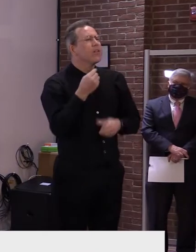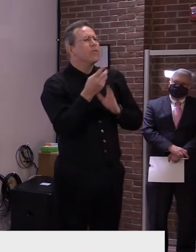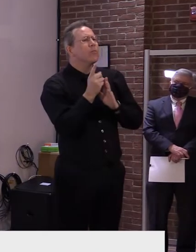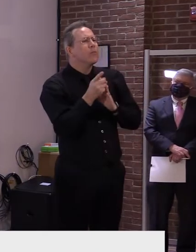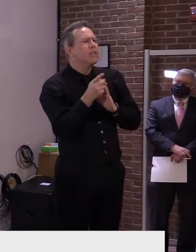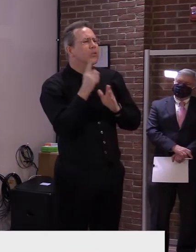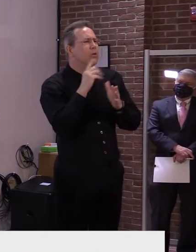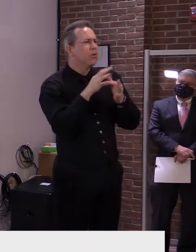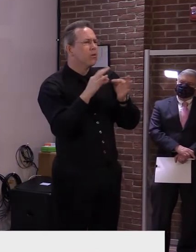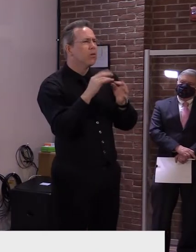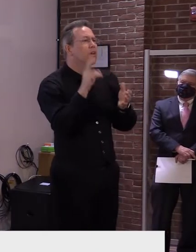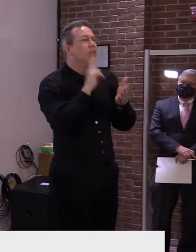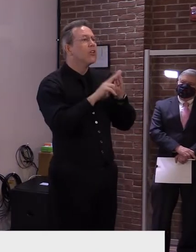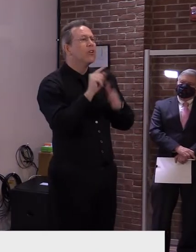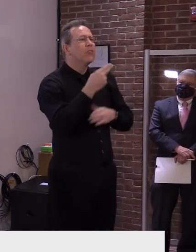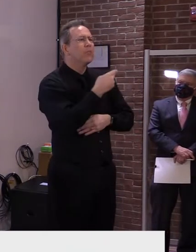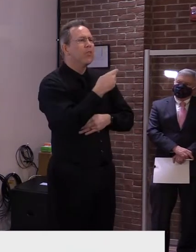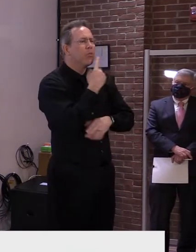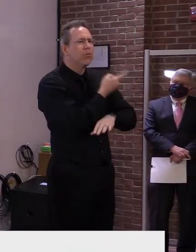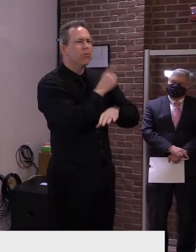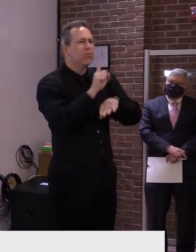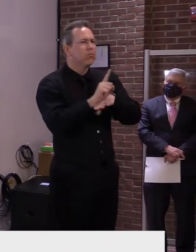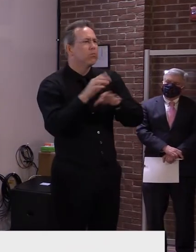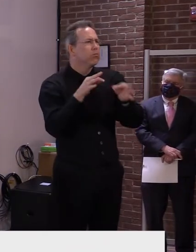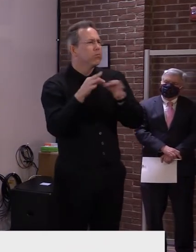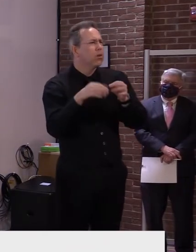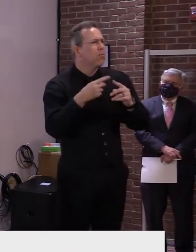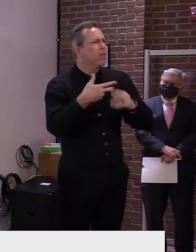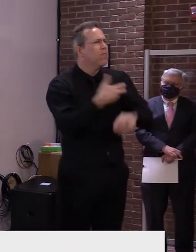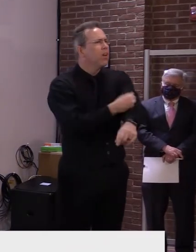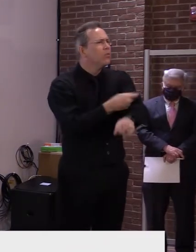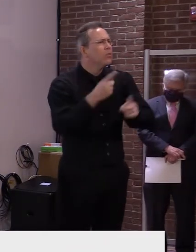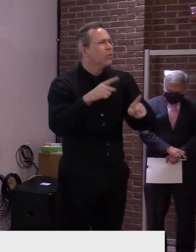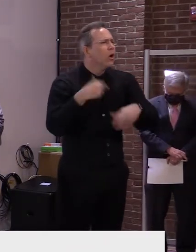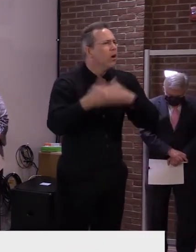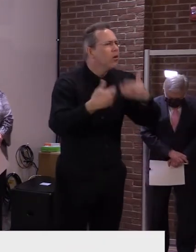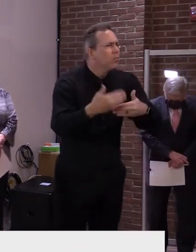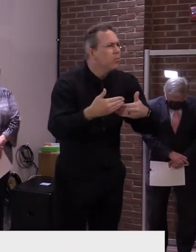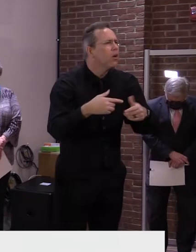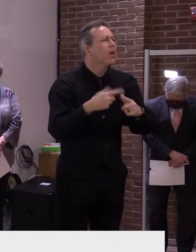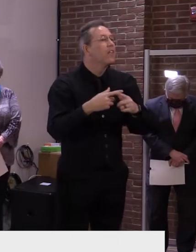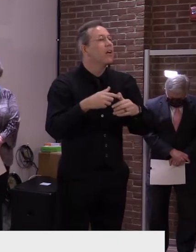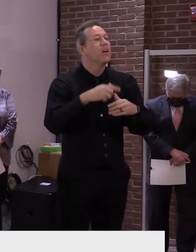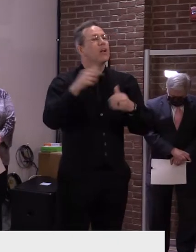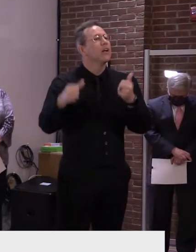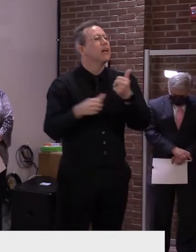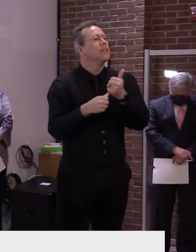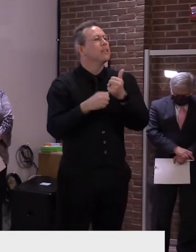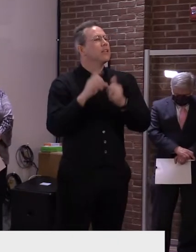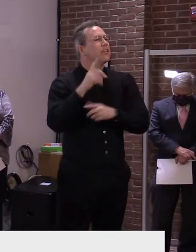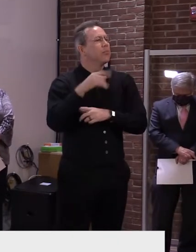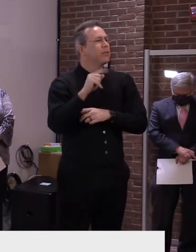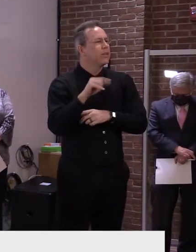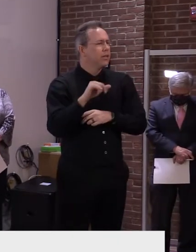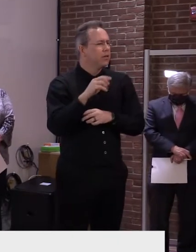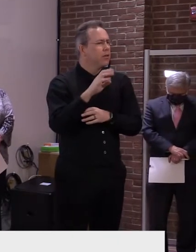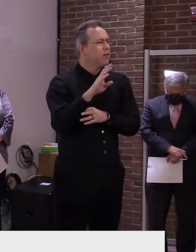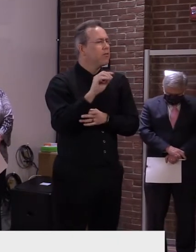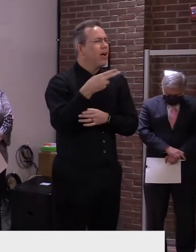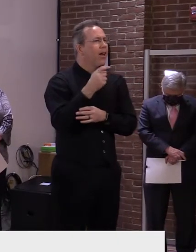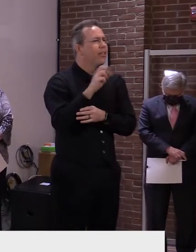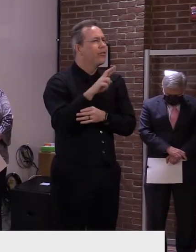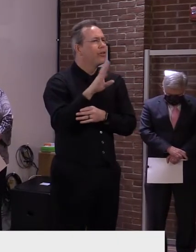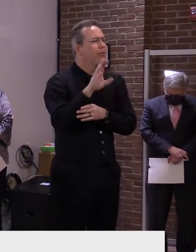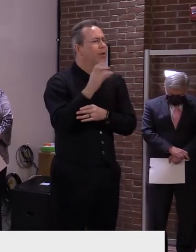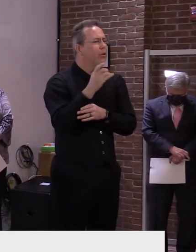detail about vaccines, but first I'm going to turn it over to Deputy Secretary Heather Boucher of the Agency of Education